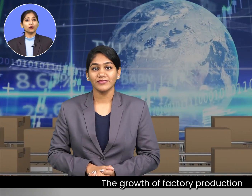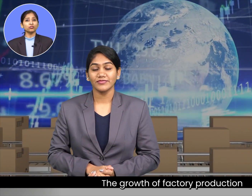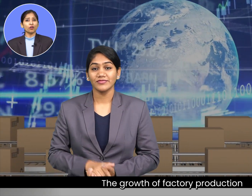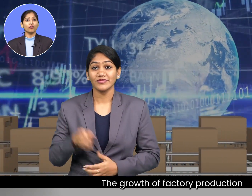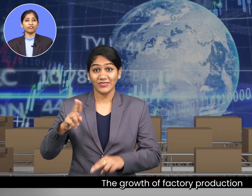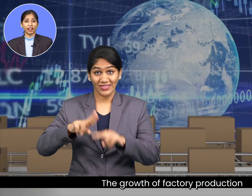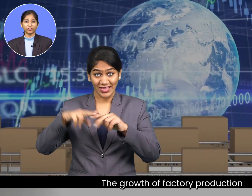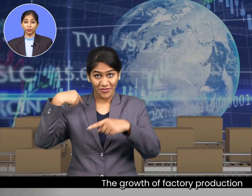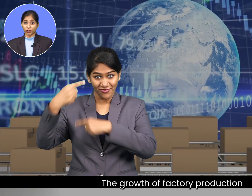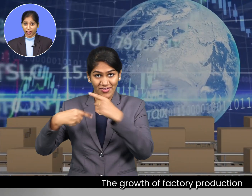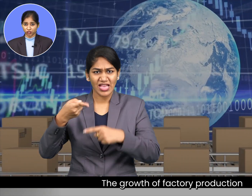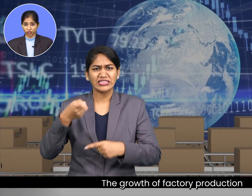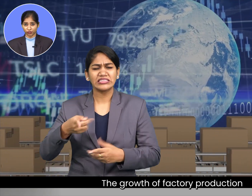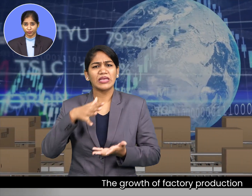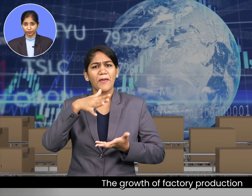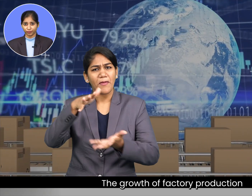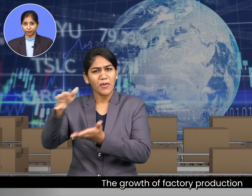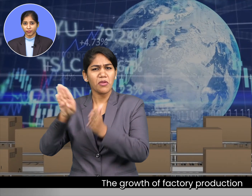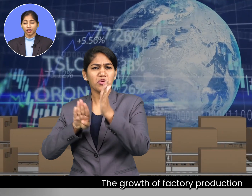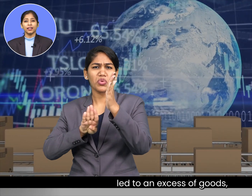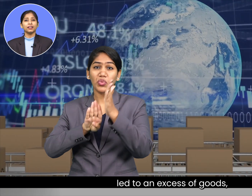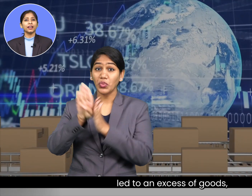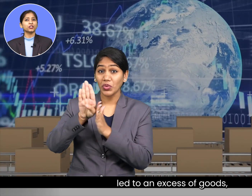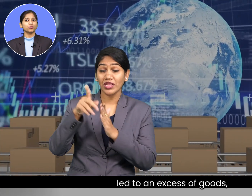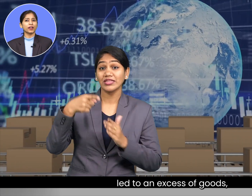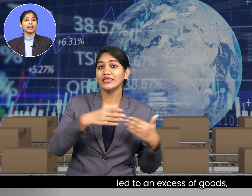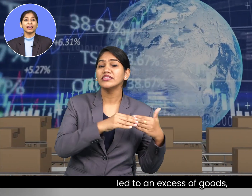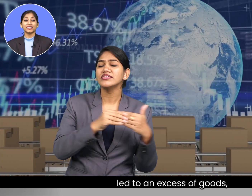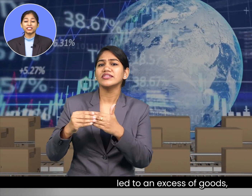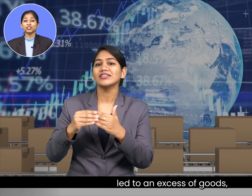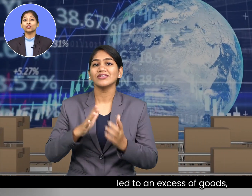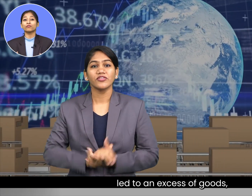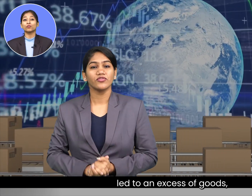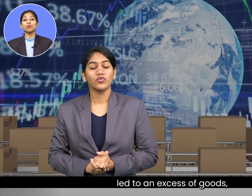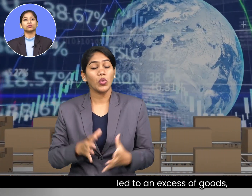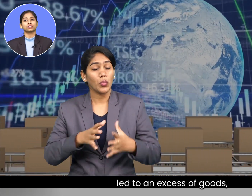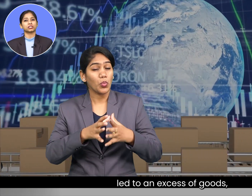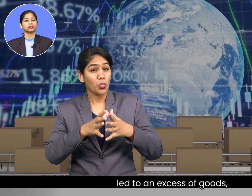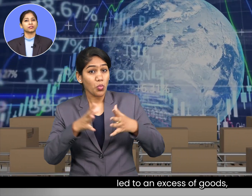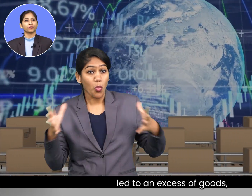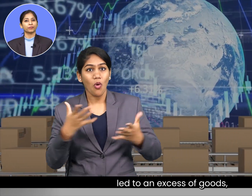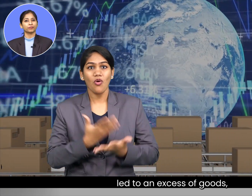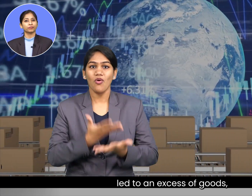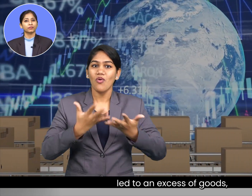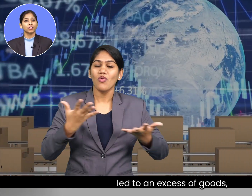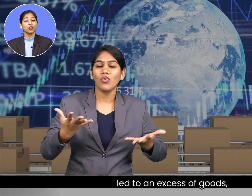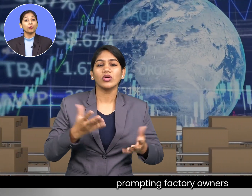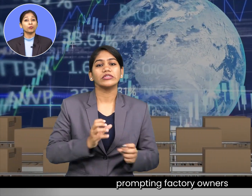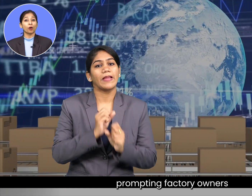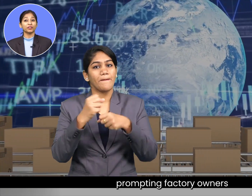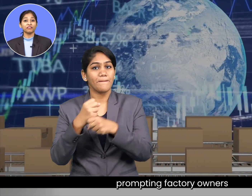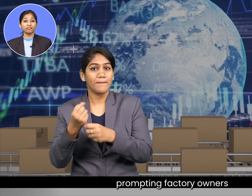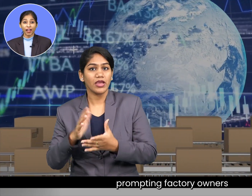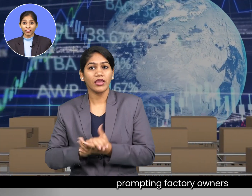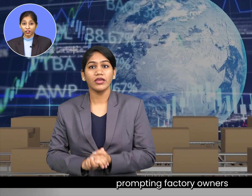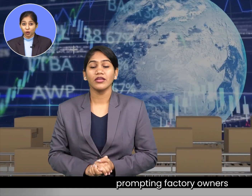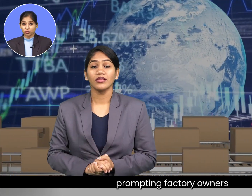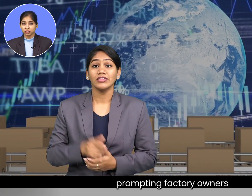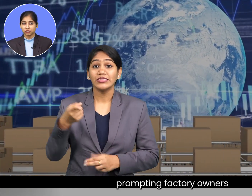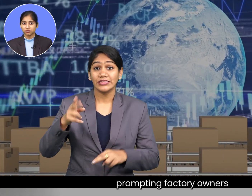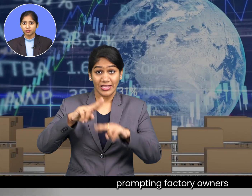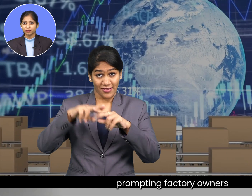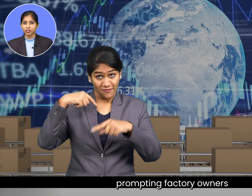The growth of factory production led to an excess of goods, prompting